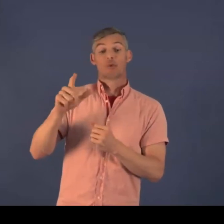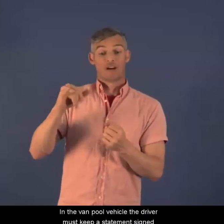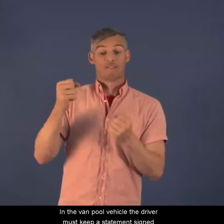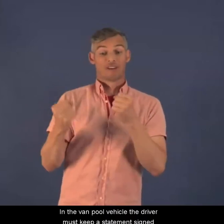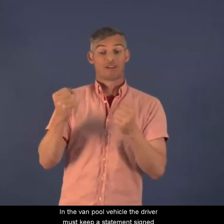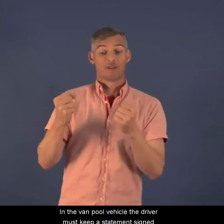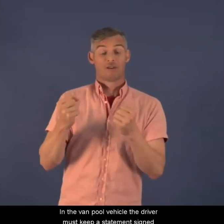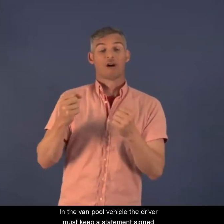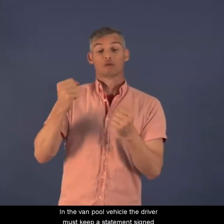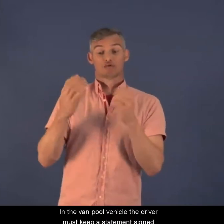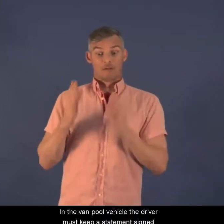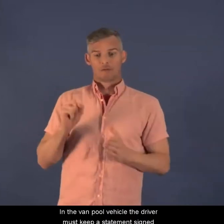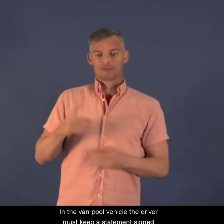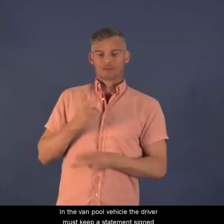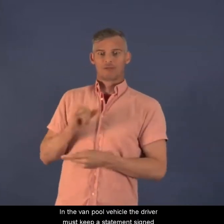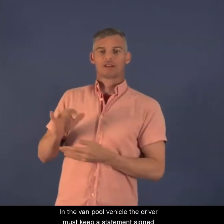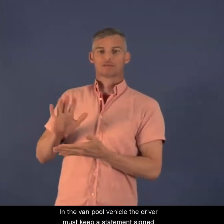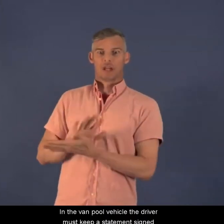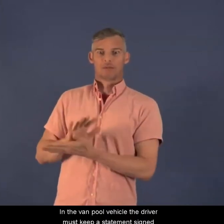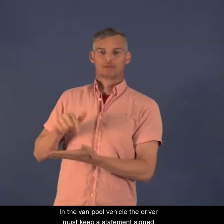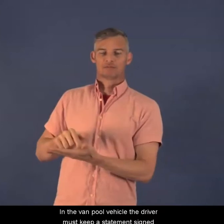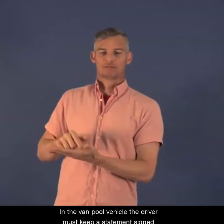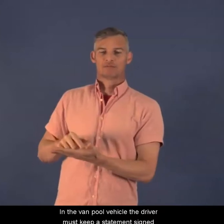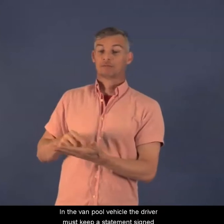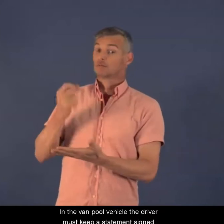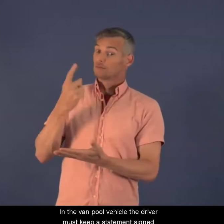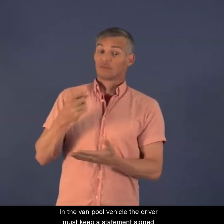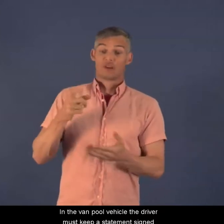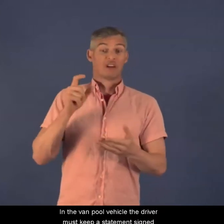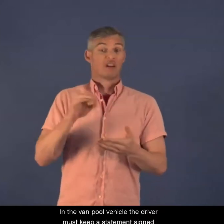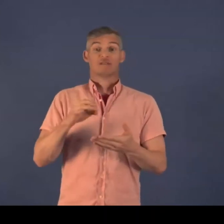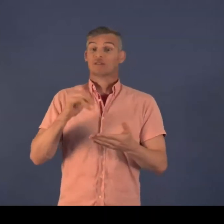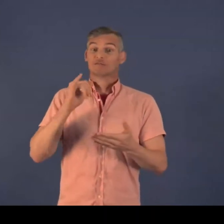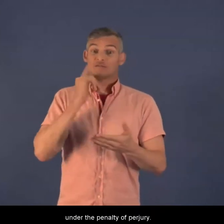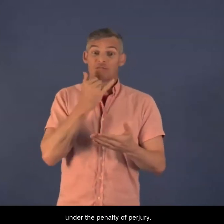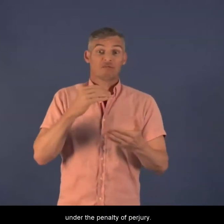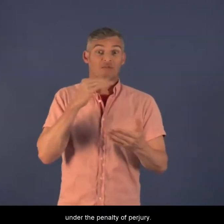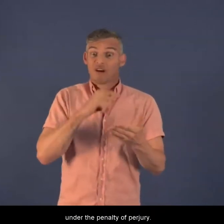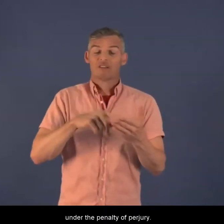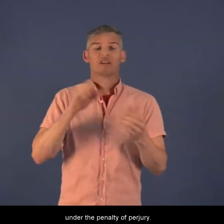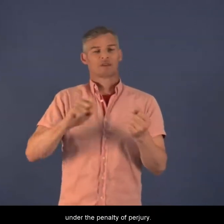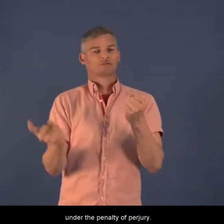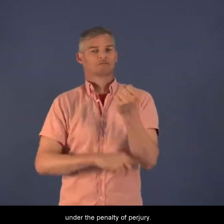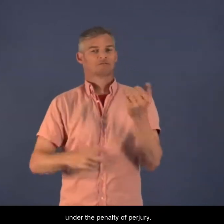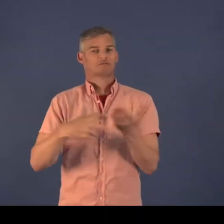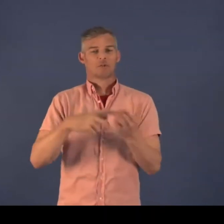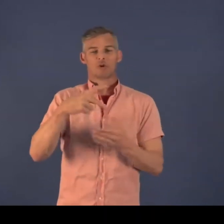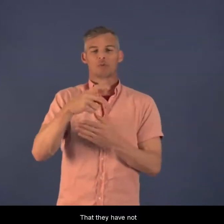In the van pool vehicle, the driver must keep a statement signed under the penalty of perjury that they